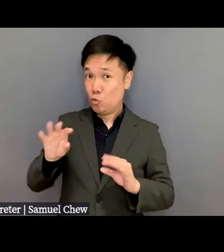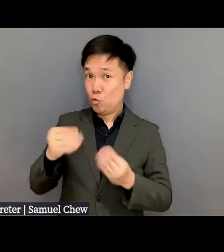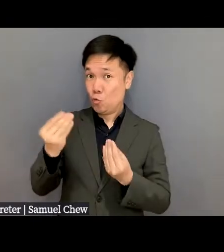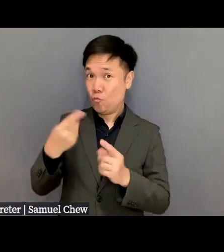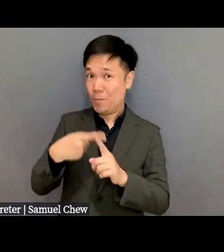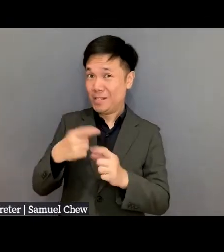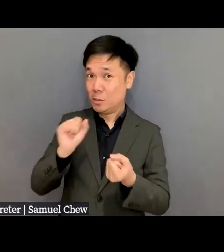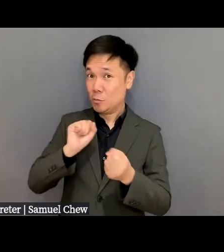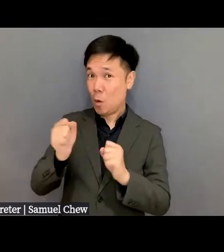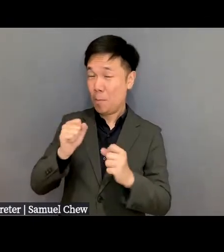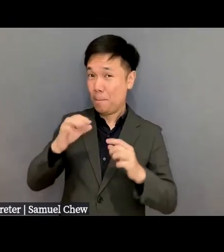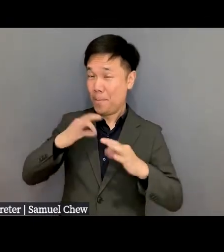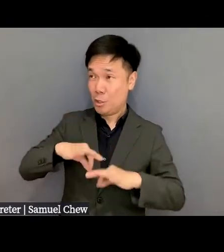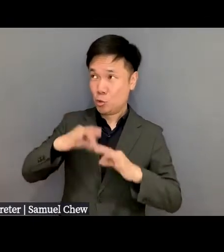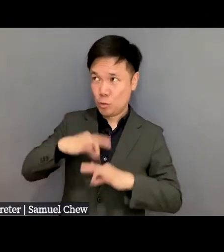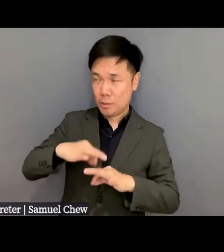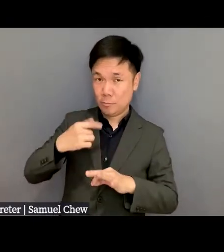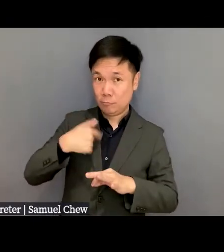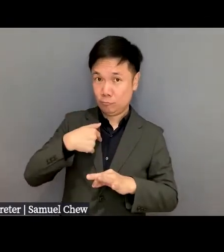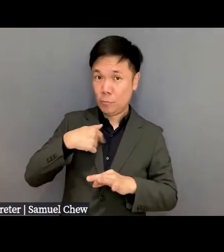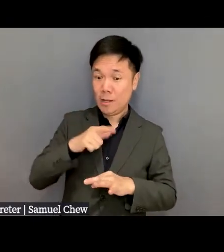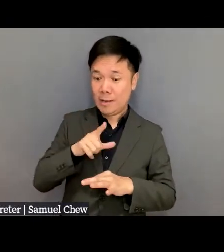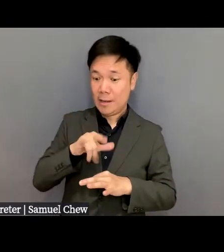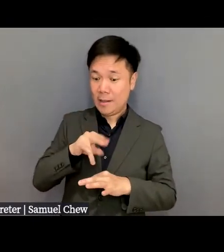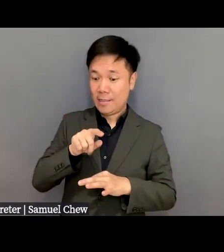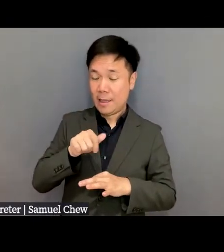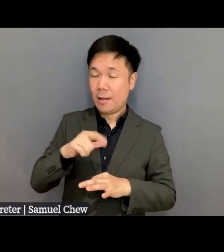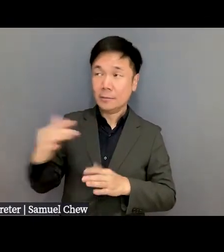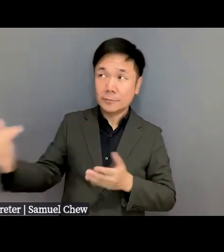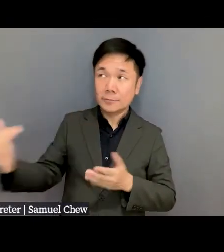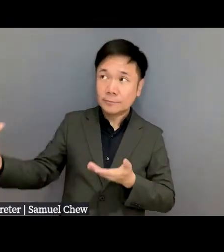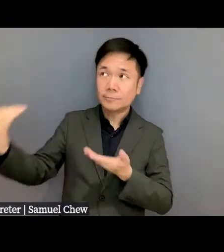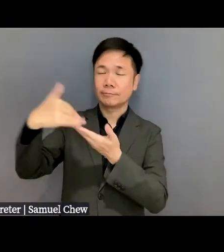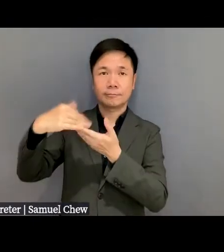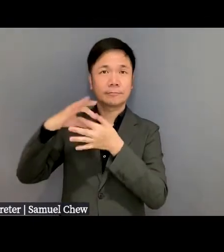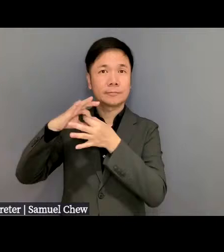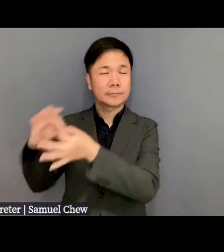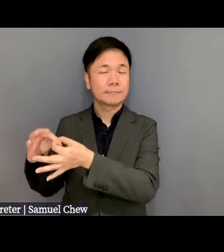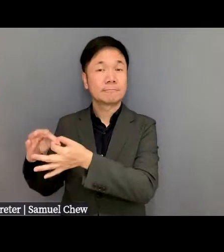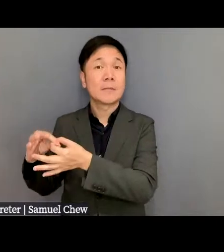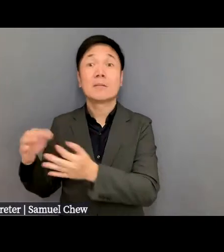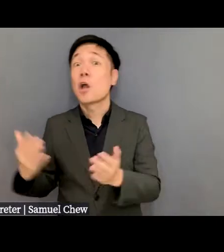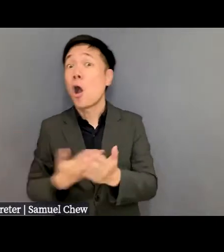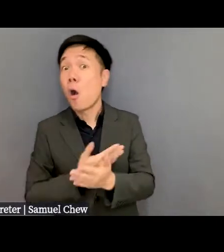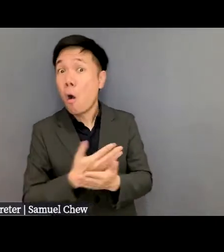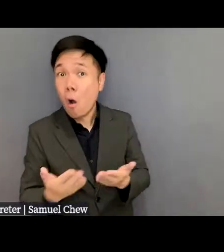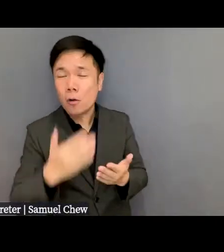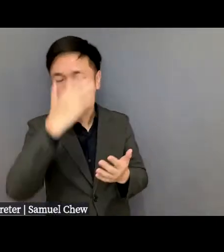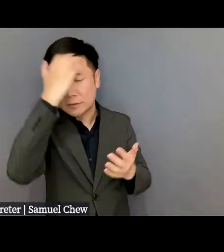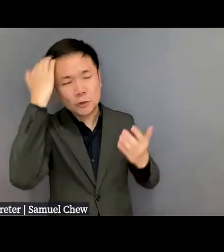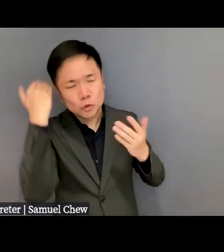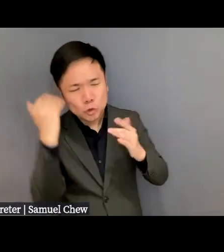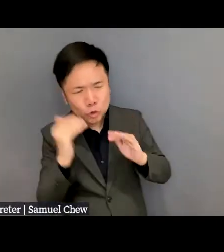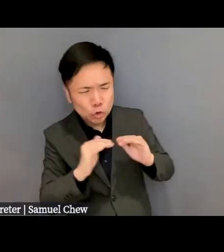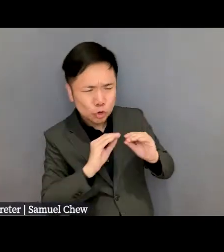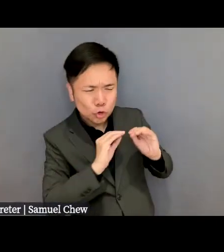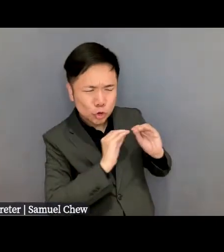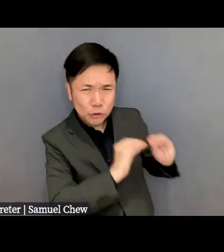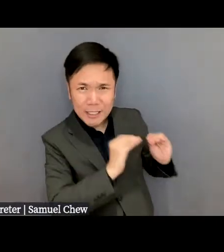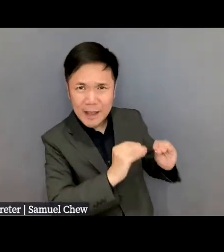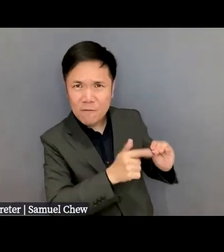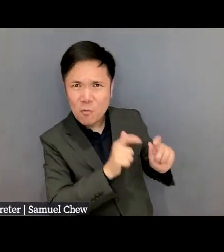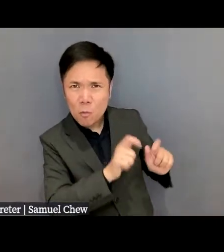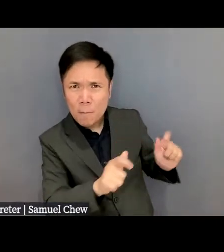that all the training programs that have to do with vocational training,